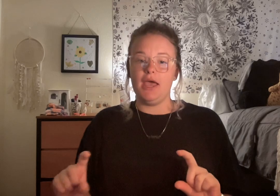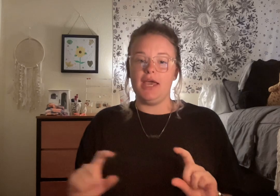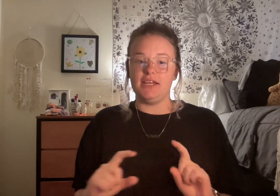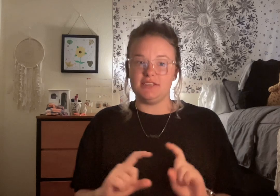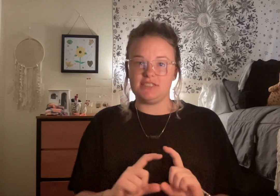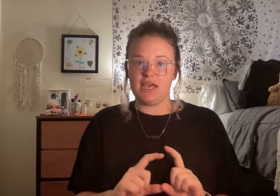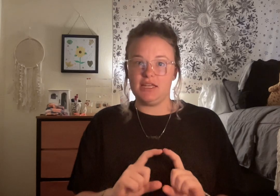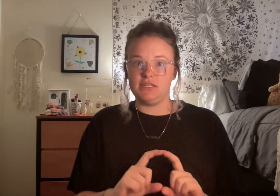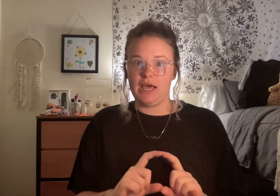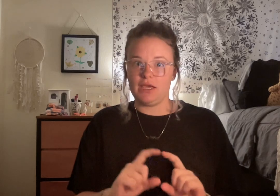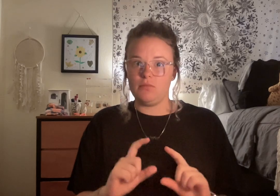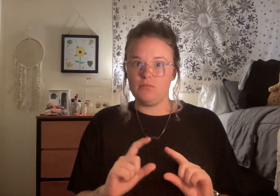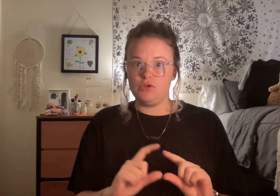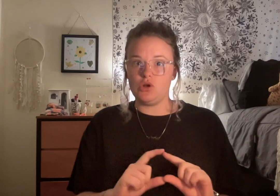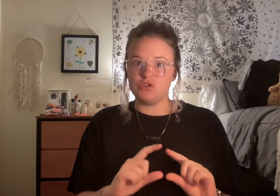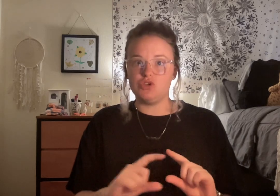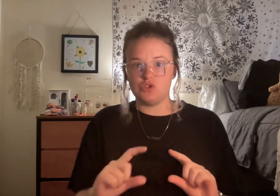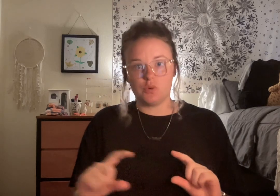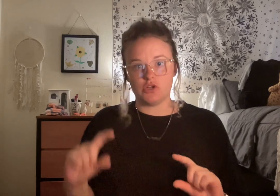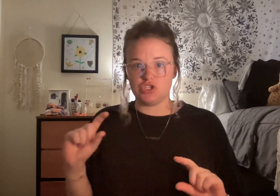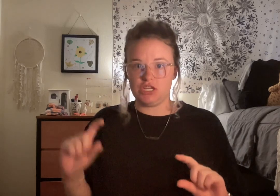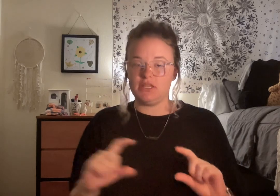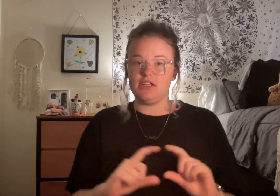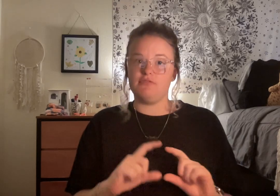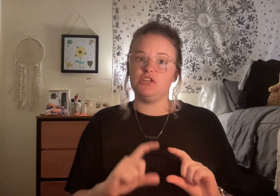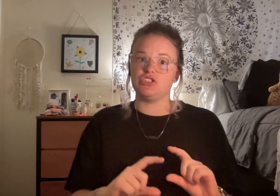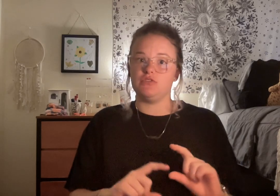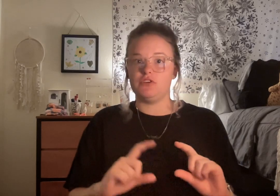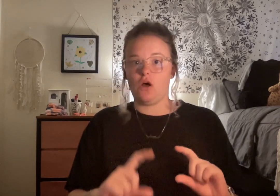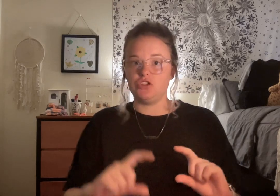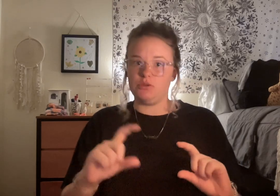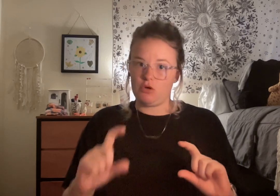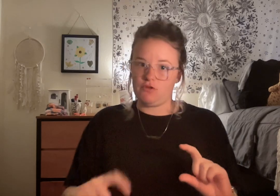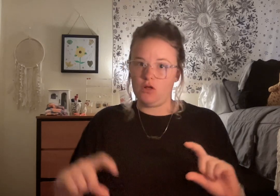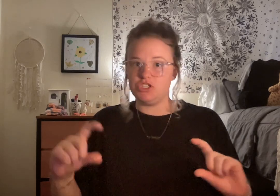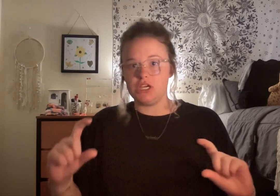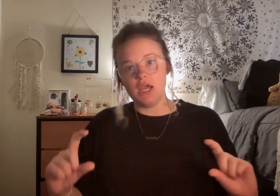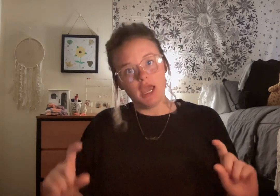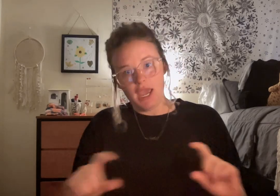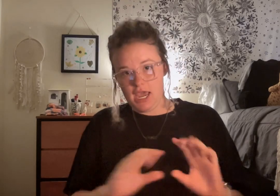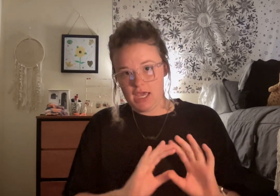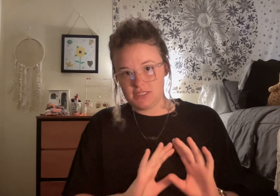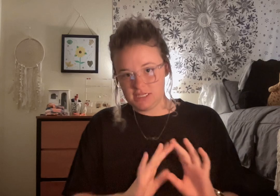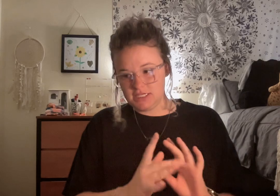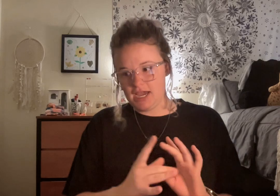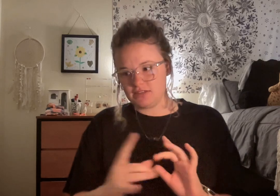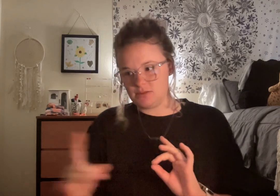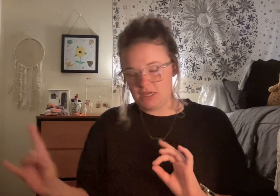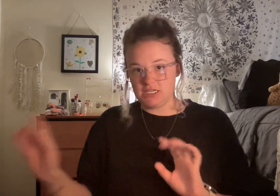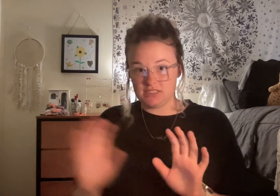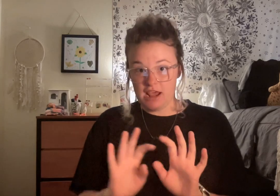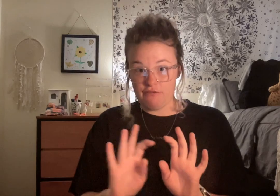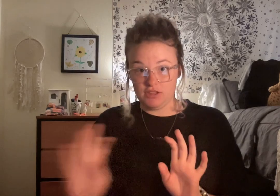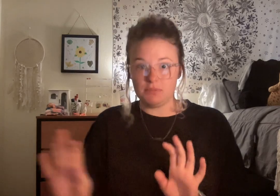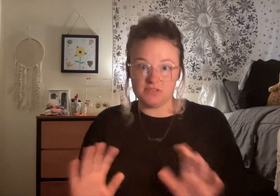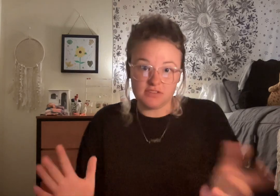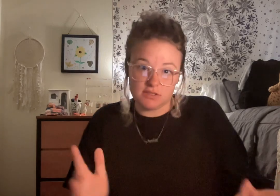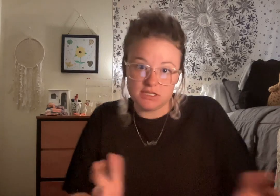and it said like, the students will understand the definition of phonology, morphology, and syntax, semantics, and everything, because that's the TEK